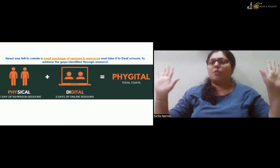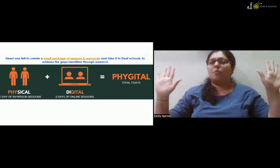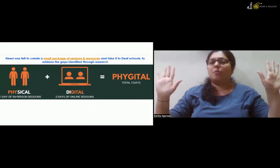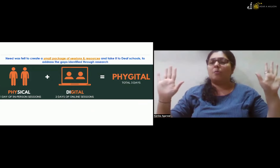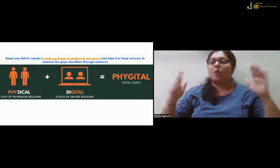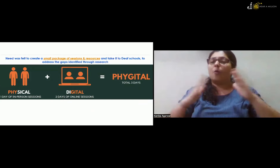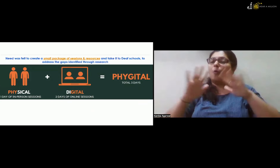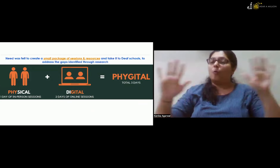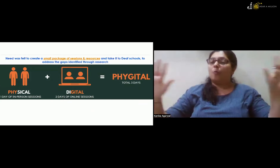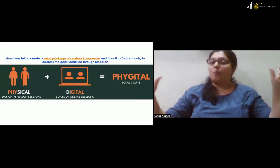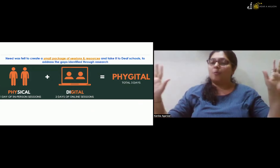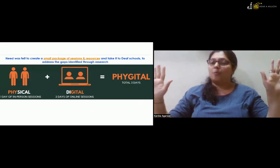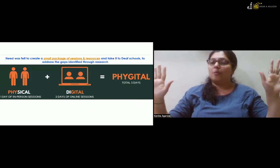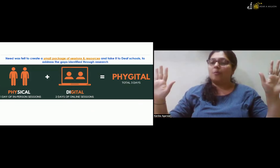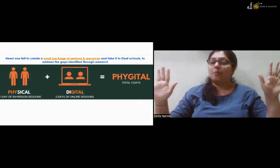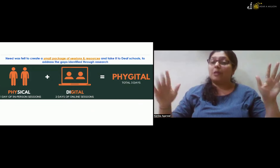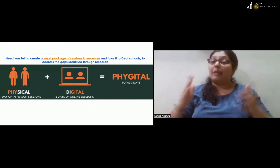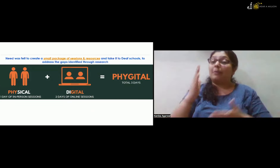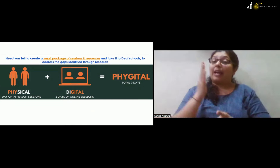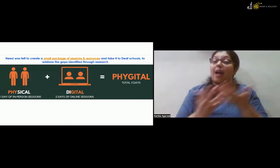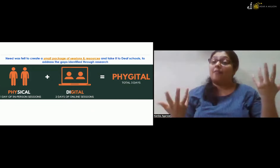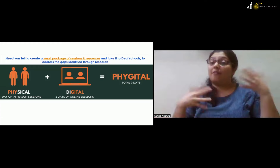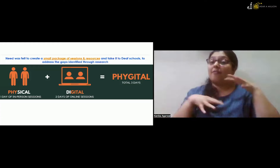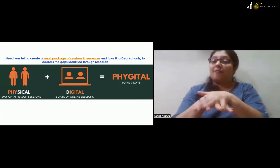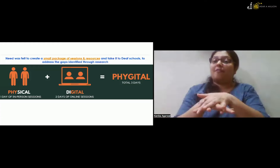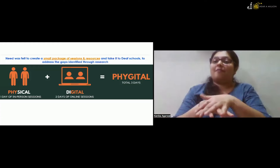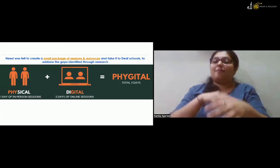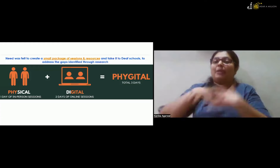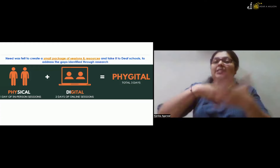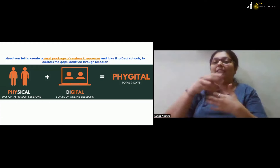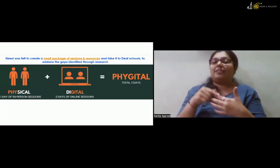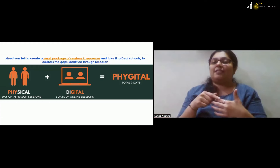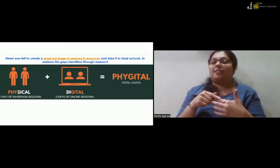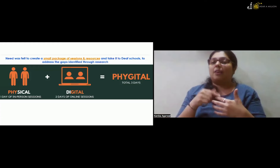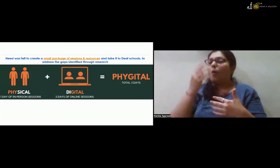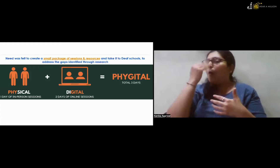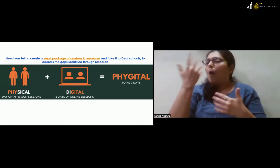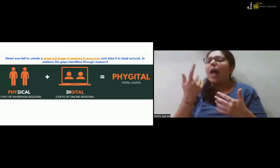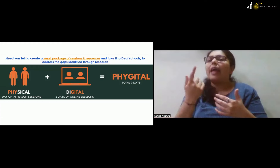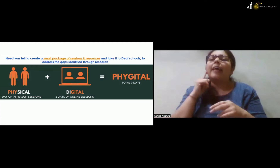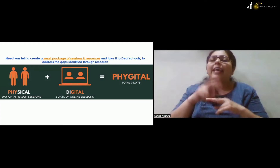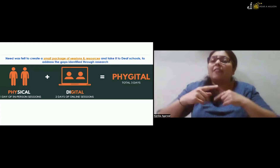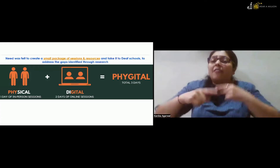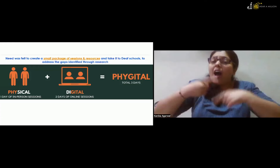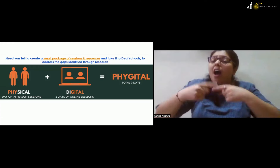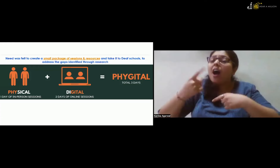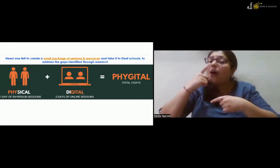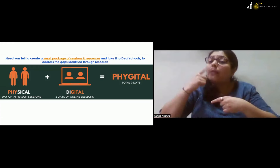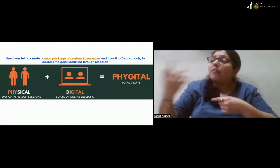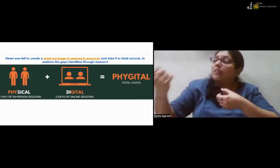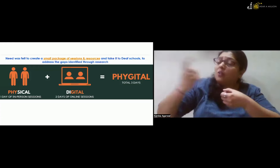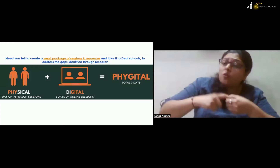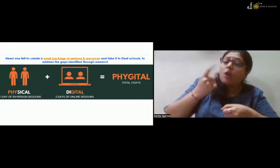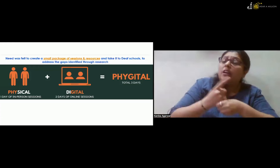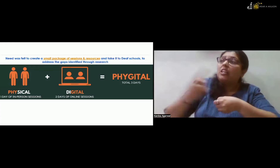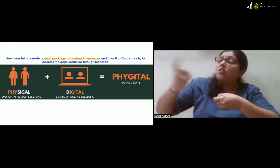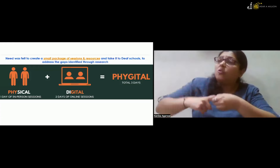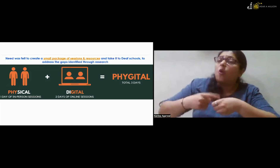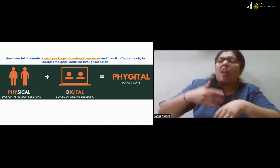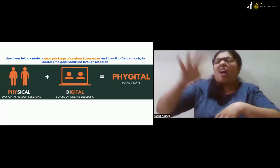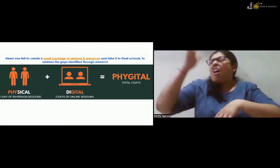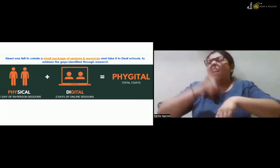right? Where all these parents, teachers, everyone else are then at home, and they can join us